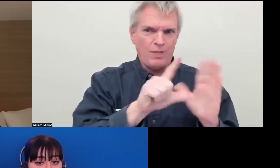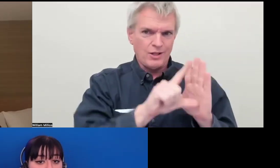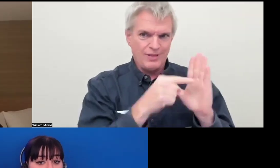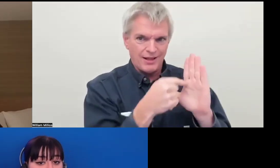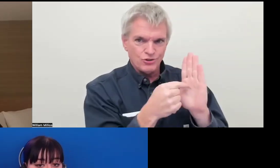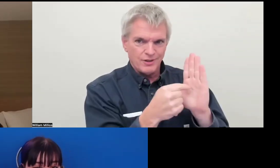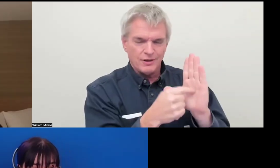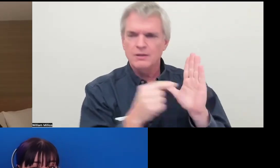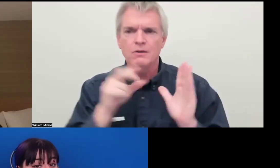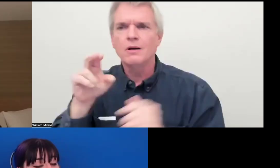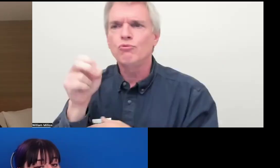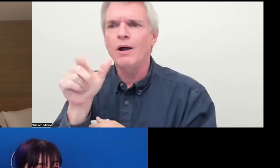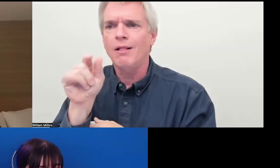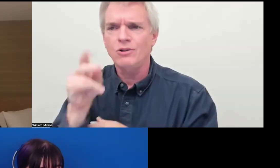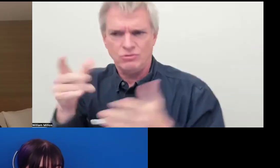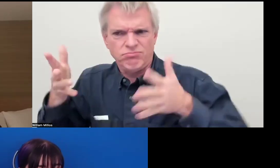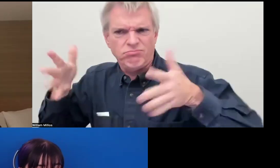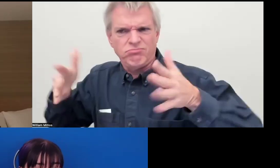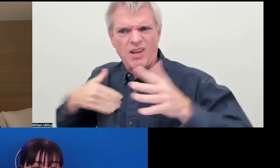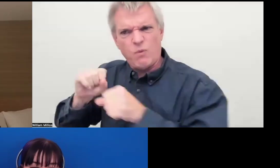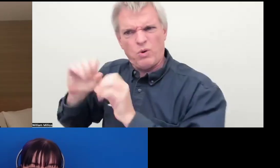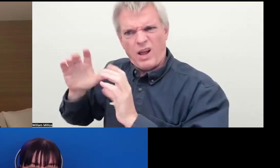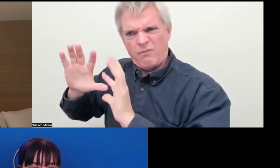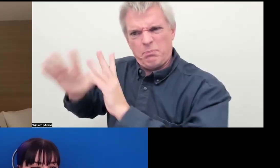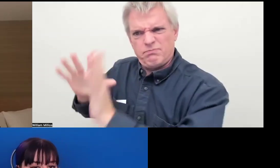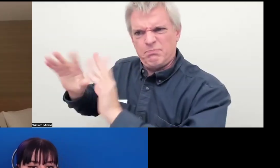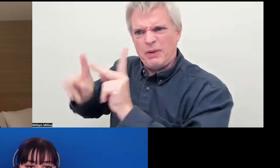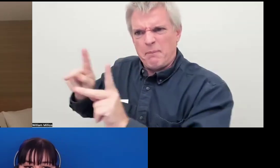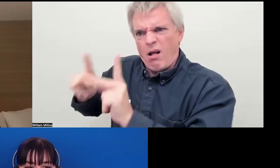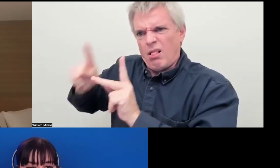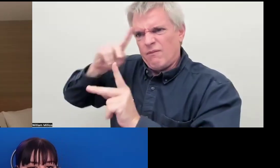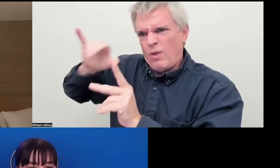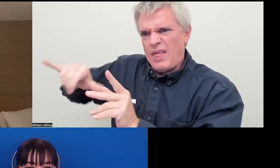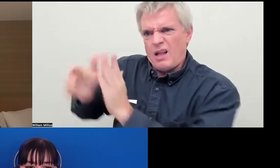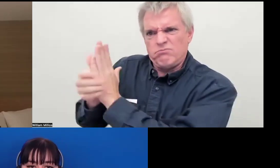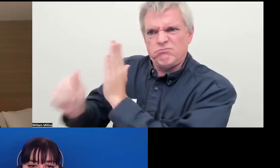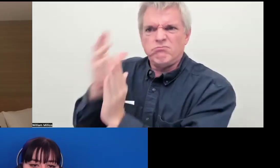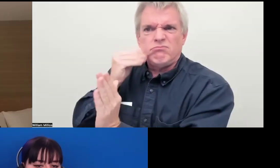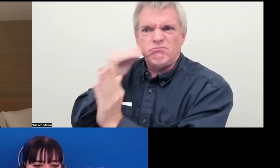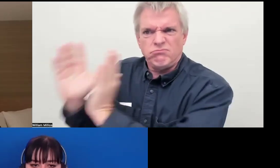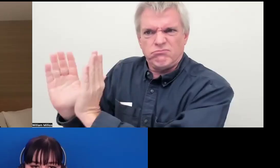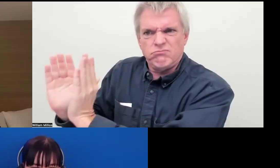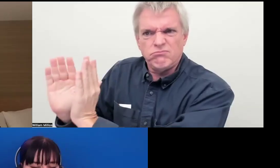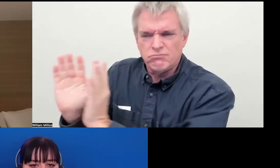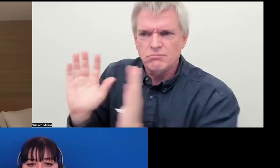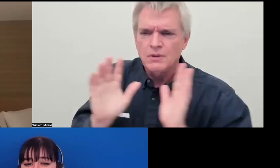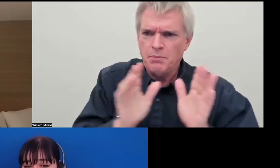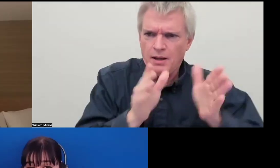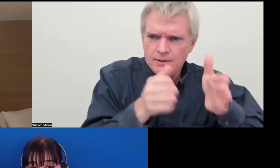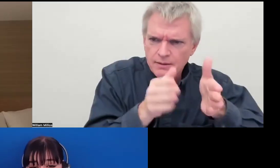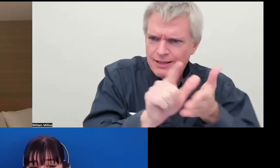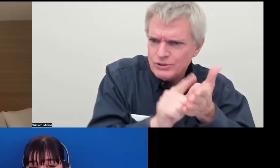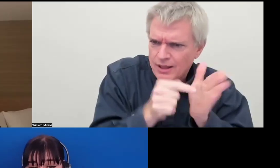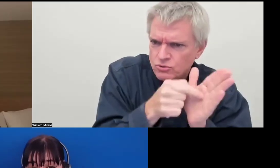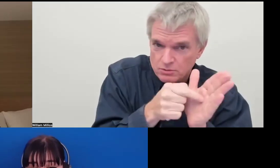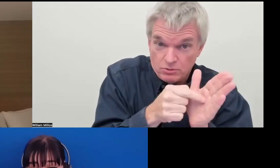focus on making the changes to the legislation. The regulations have already, we already have people for that. We're skilled